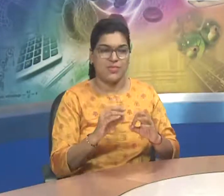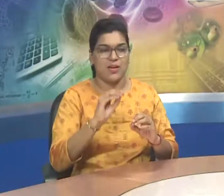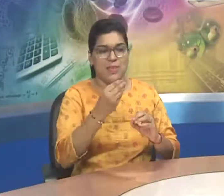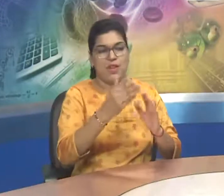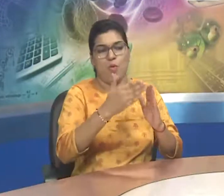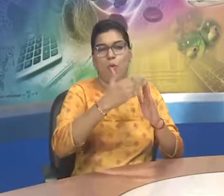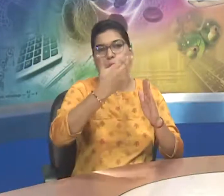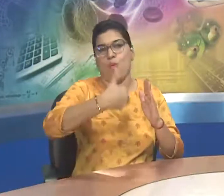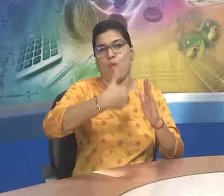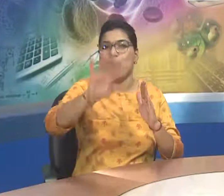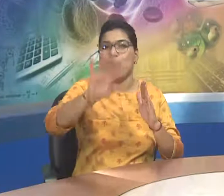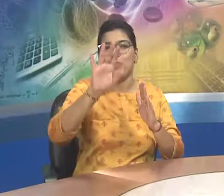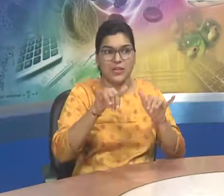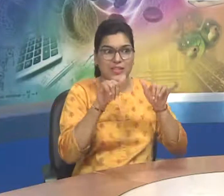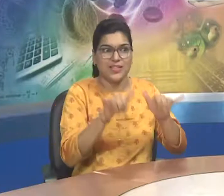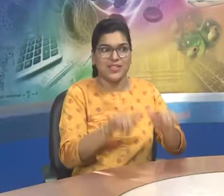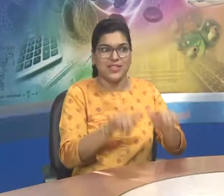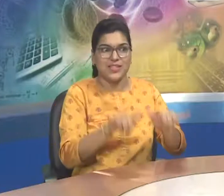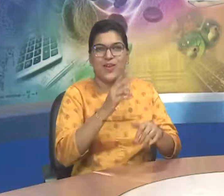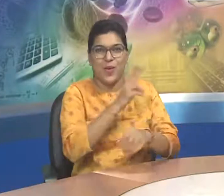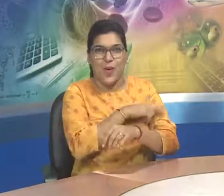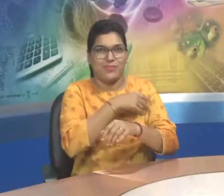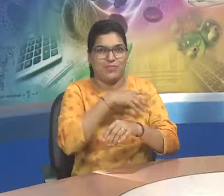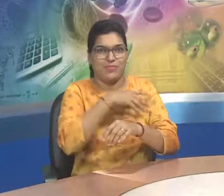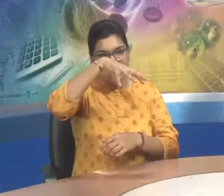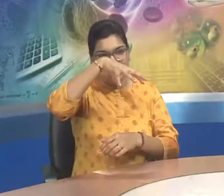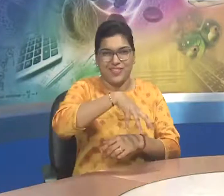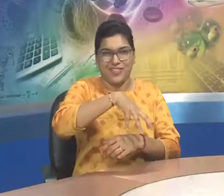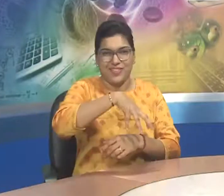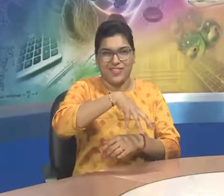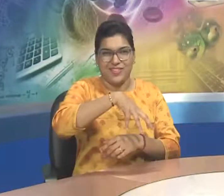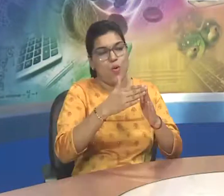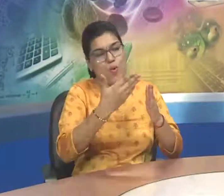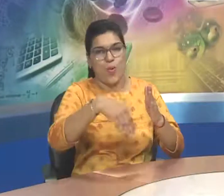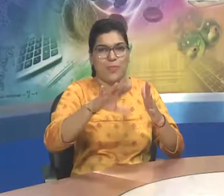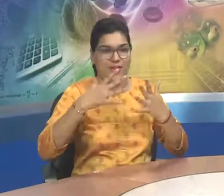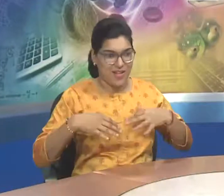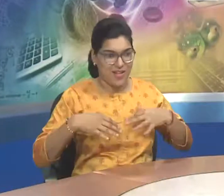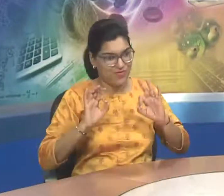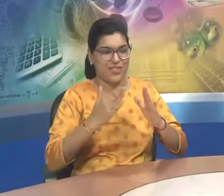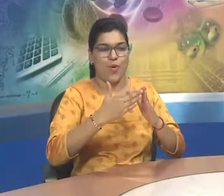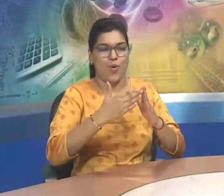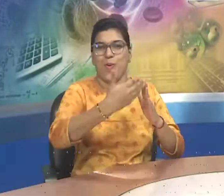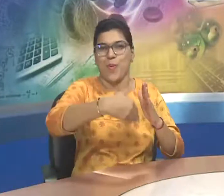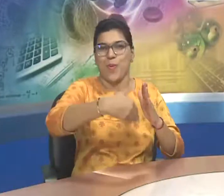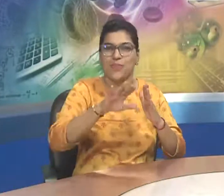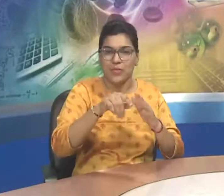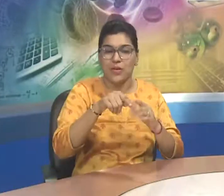to their house, that is called discharge of a patient.